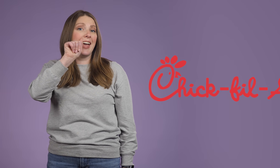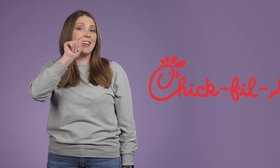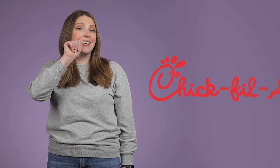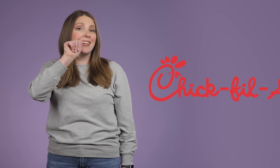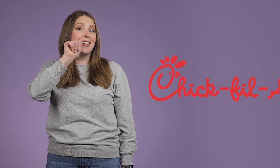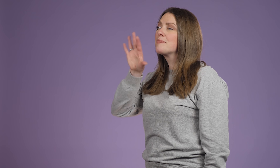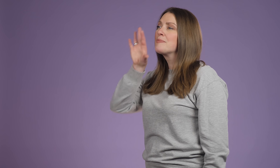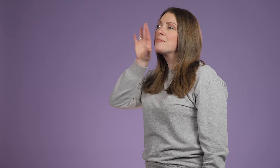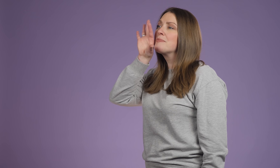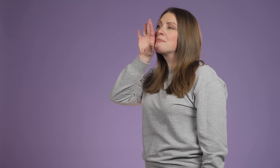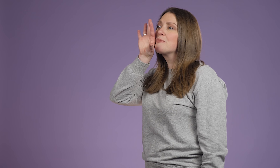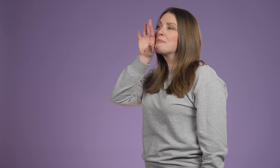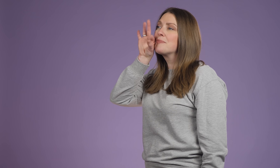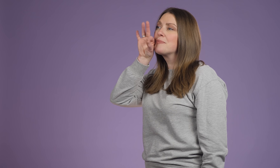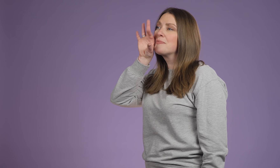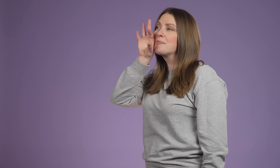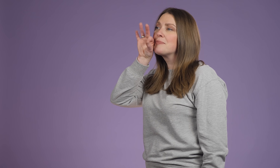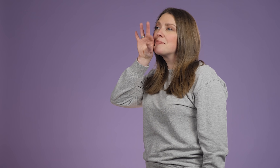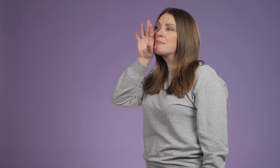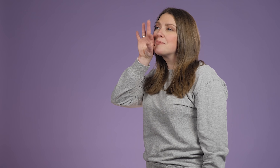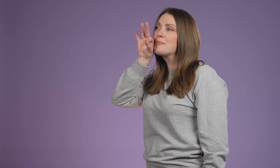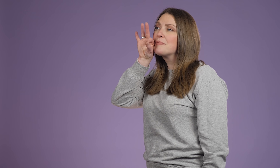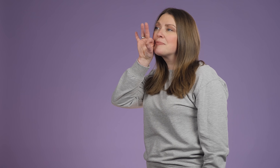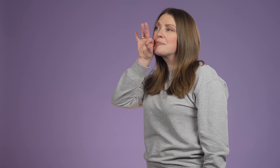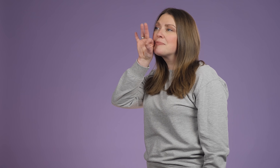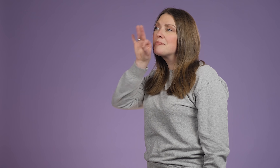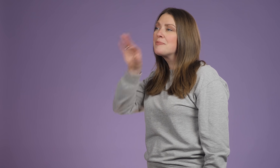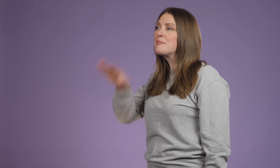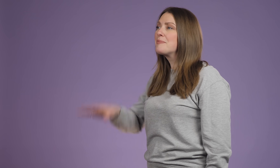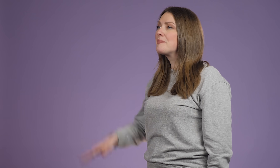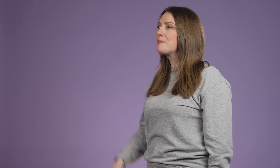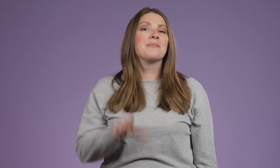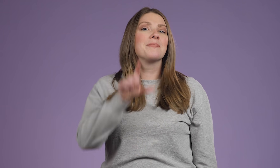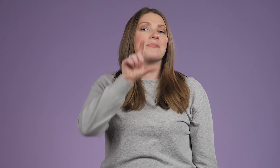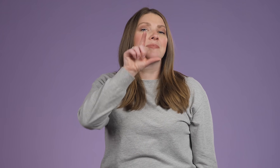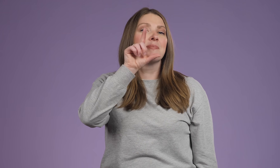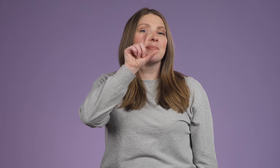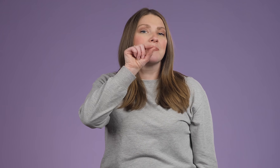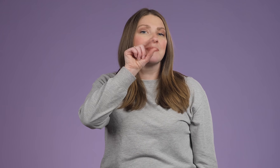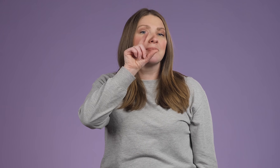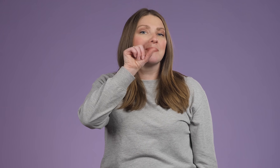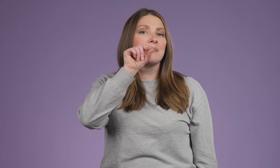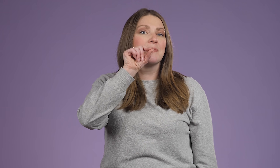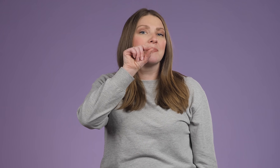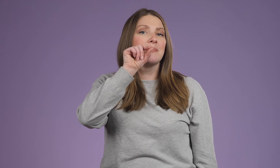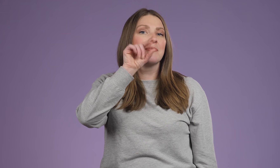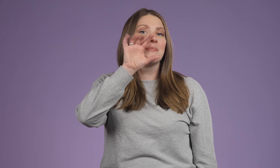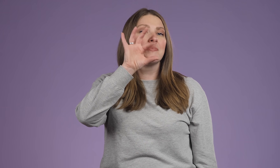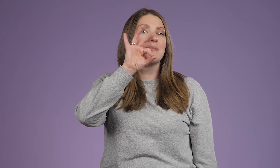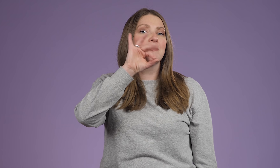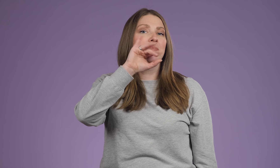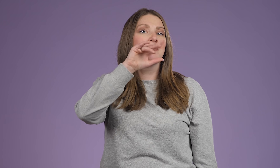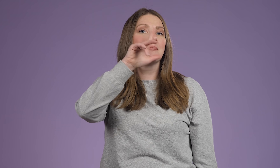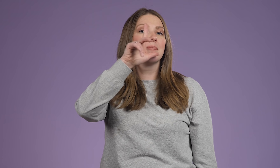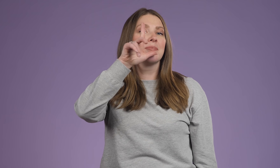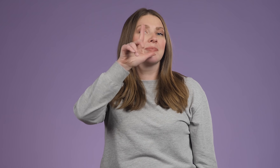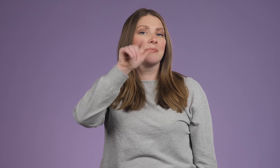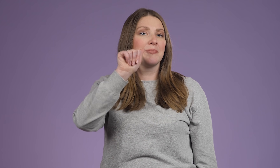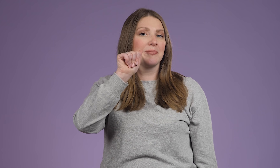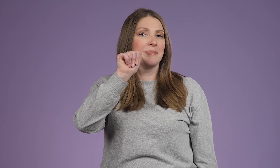Chick-fil-A. It's the F hand like the sign for bird or bird fingerspelling out